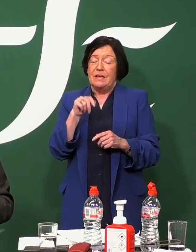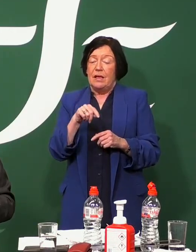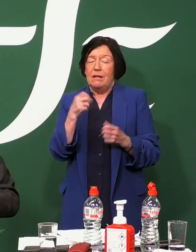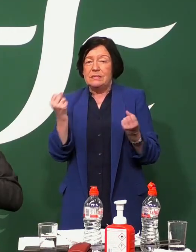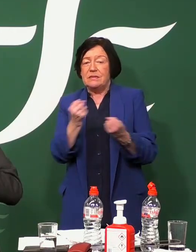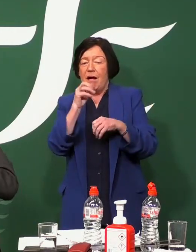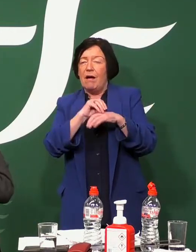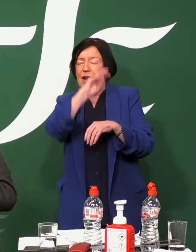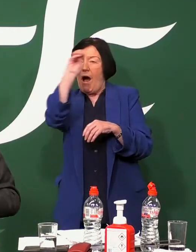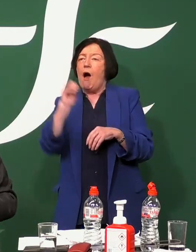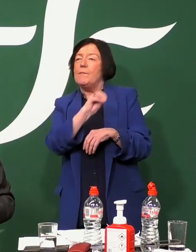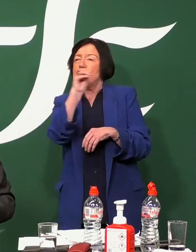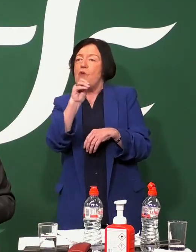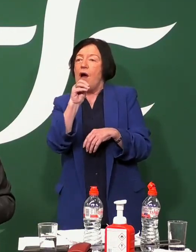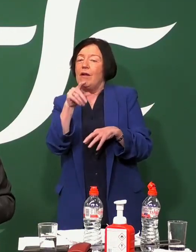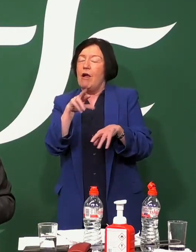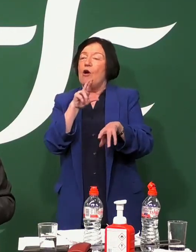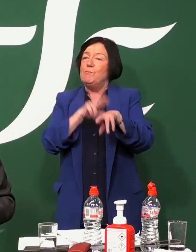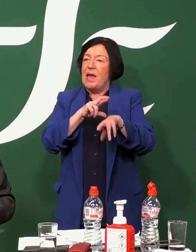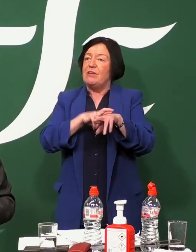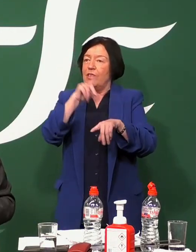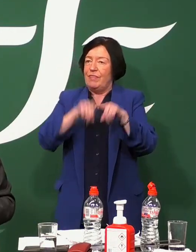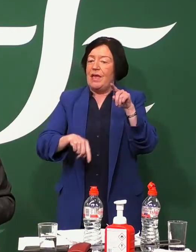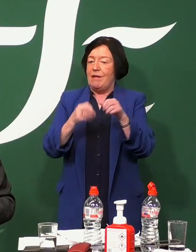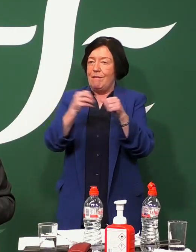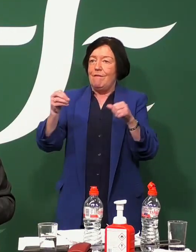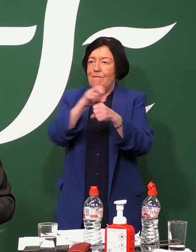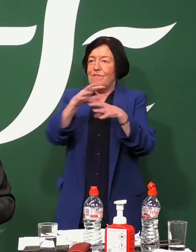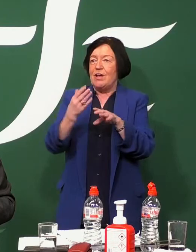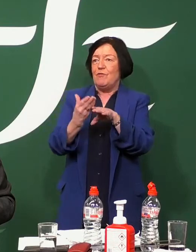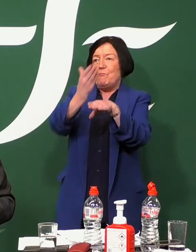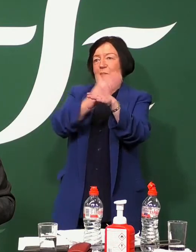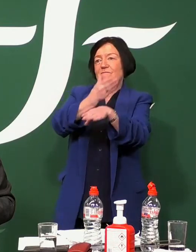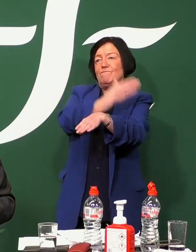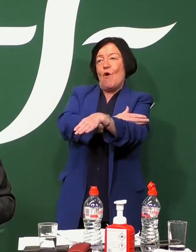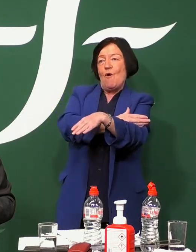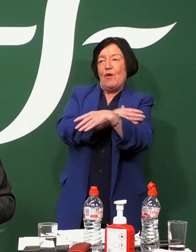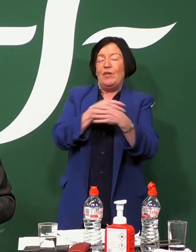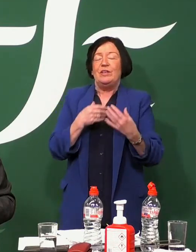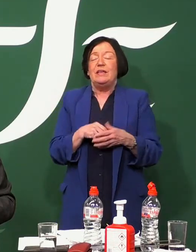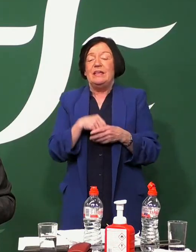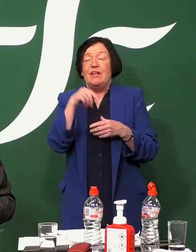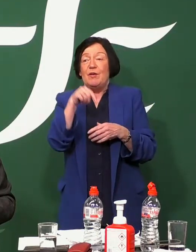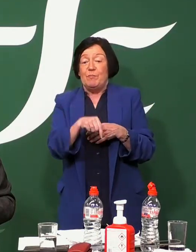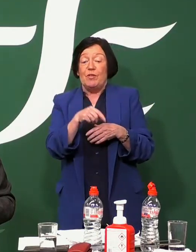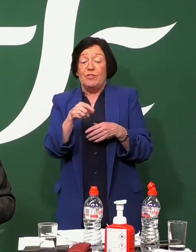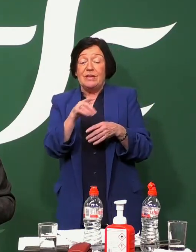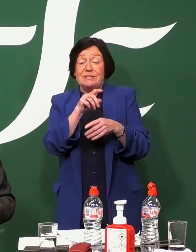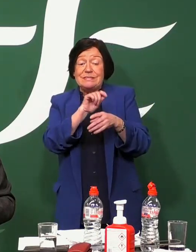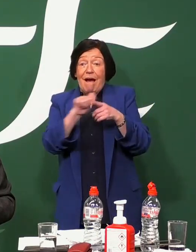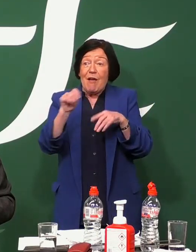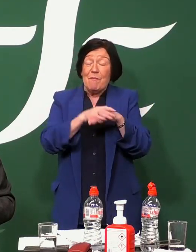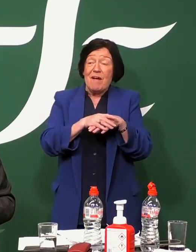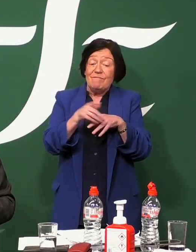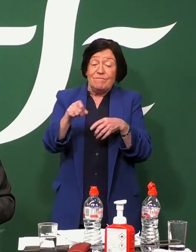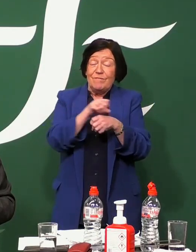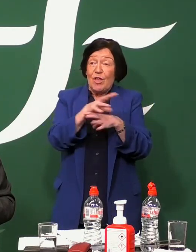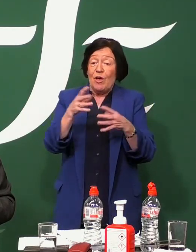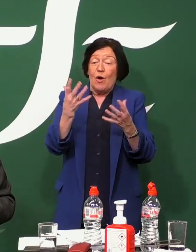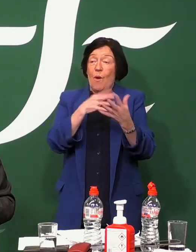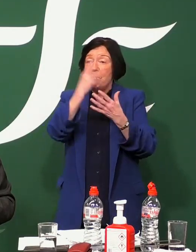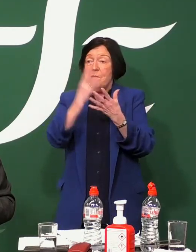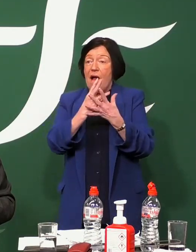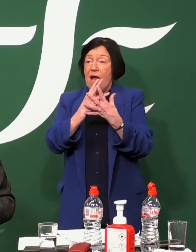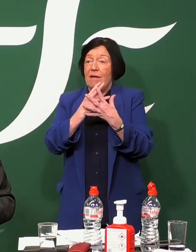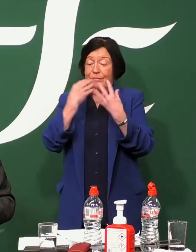on Omicron are somewhat better than the previous viruses with regard to the nature of the virus itself, what parts of the airway